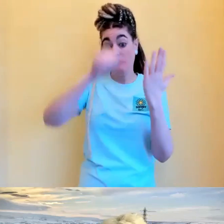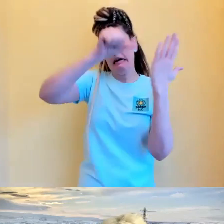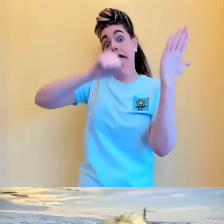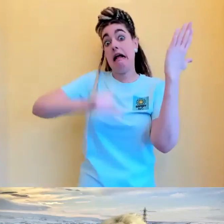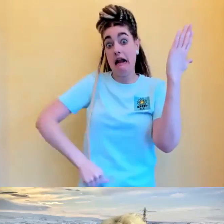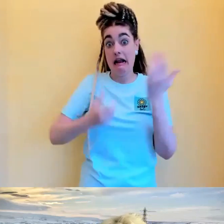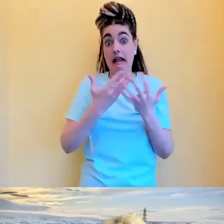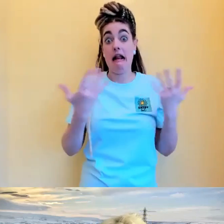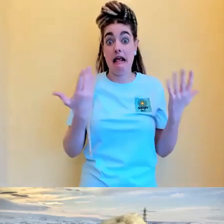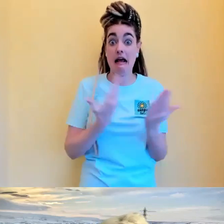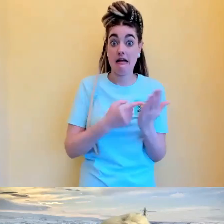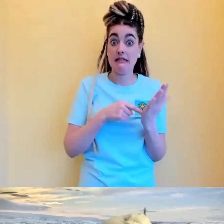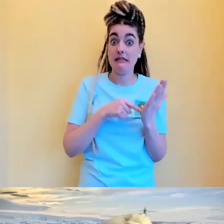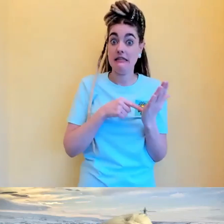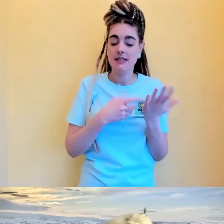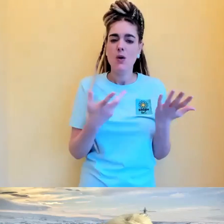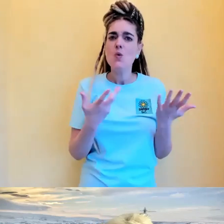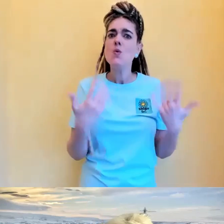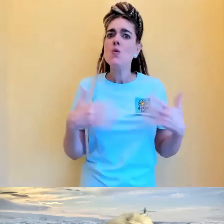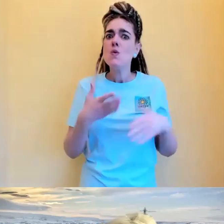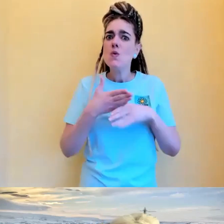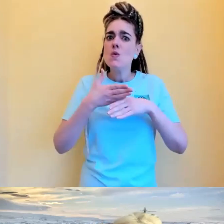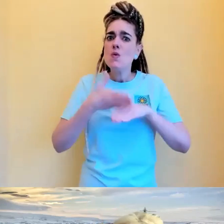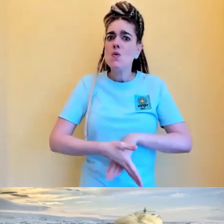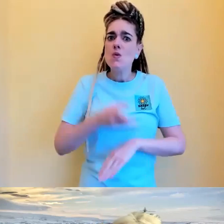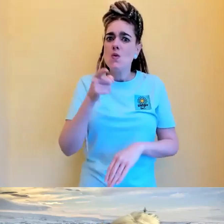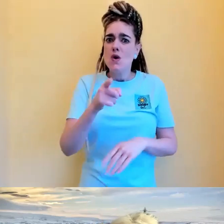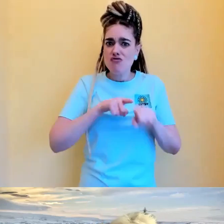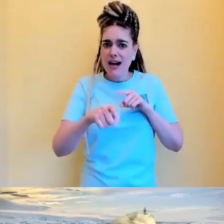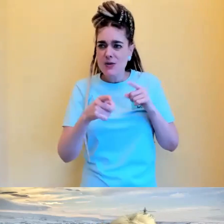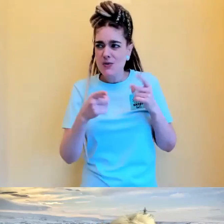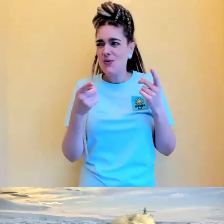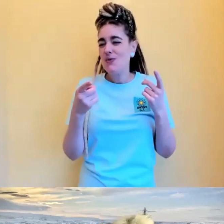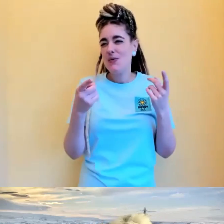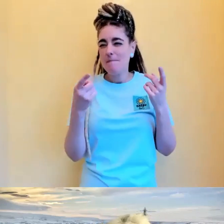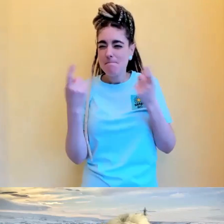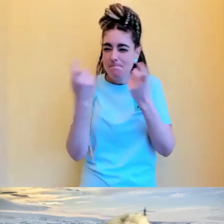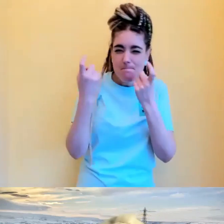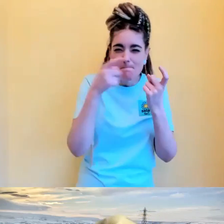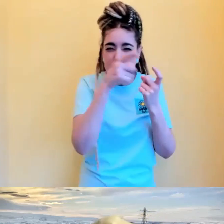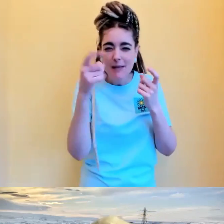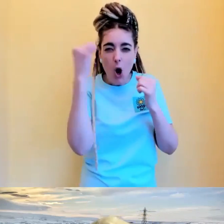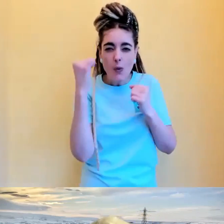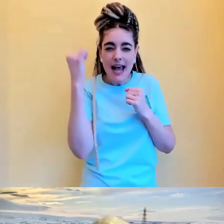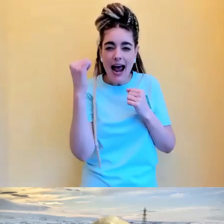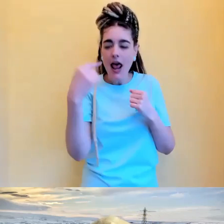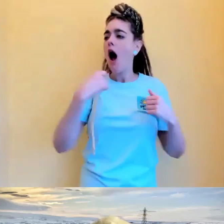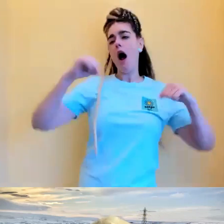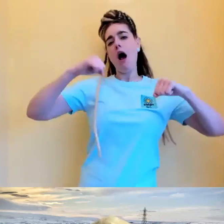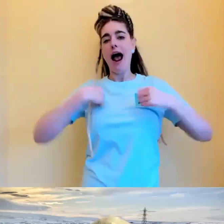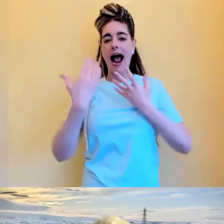You know. Yeah, that's a job in itself, trying to find out all the hotels that say they're accessible and then what they don't have.